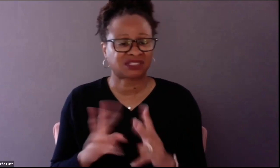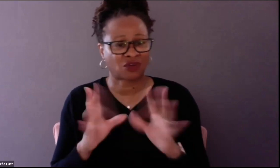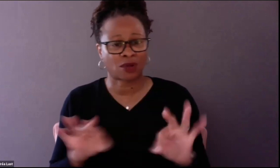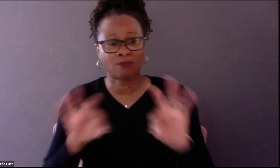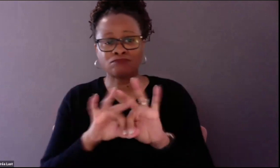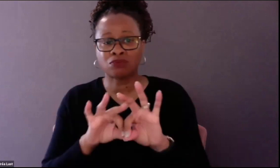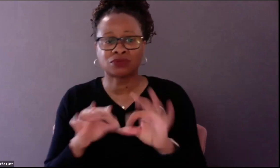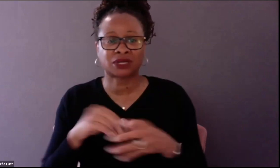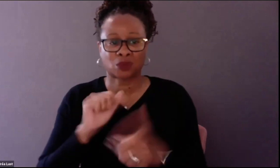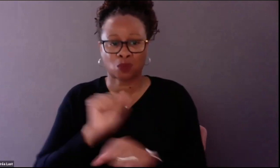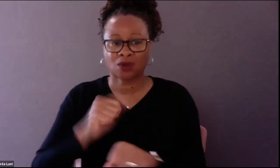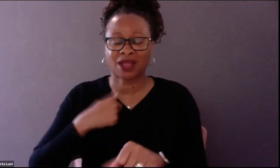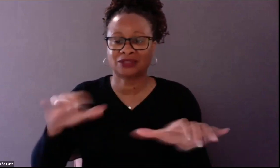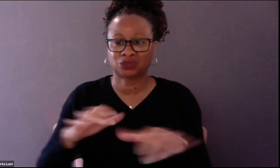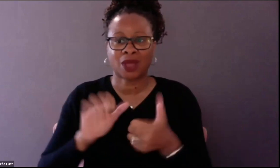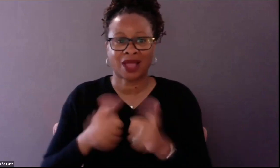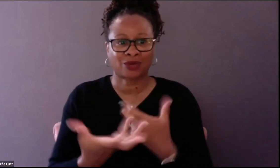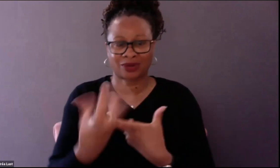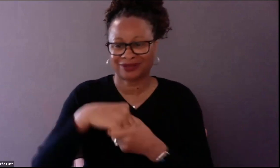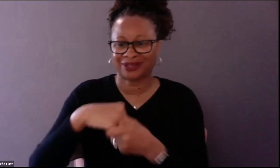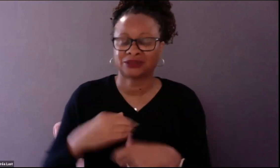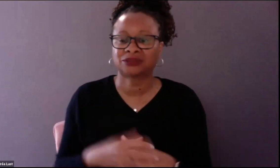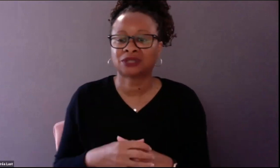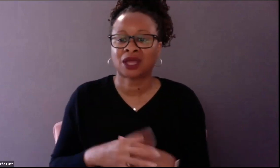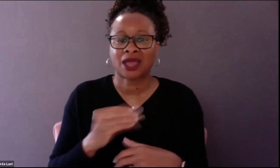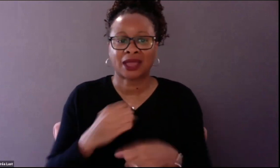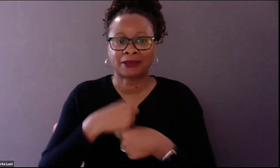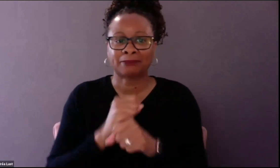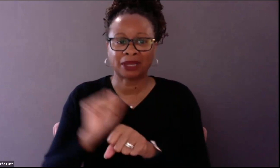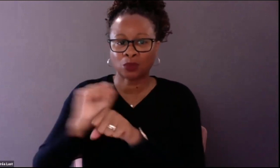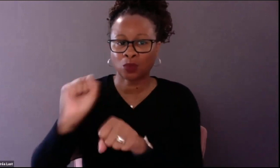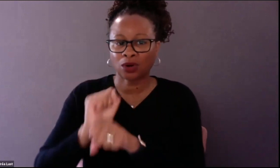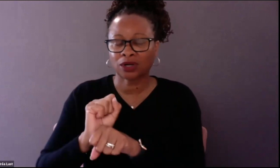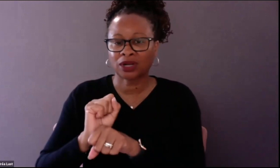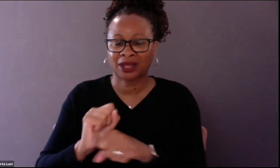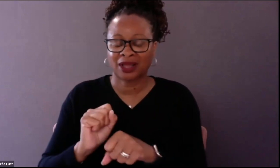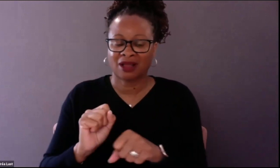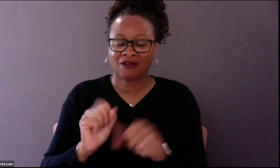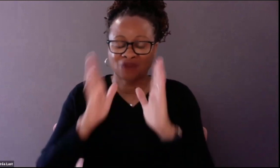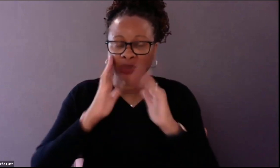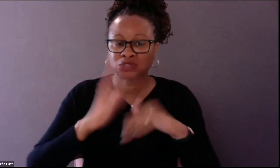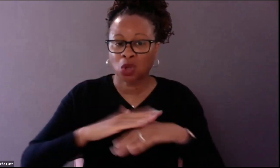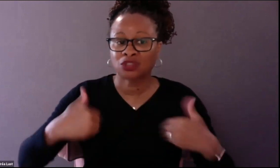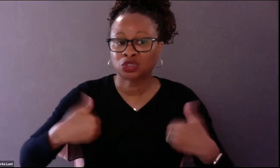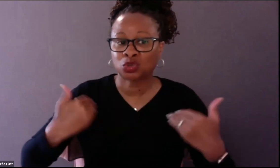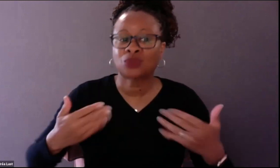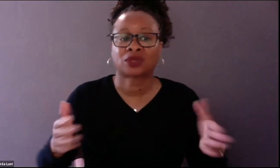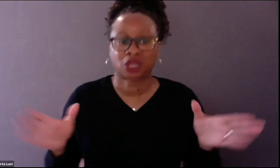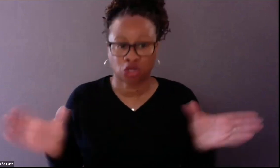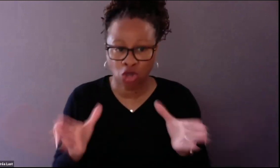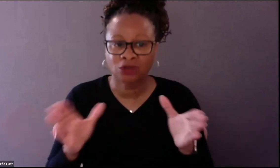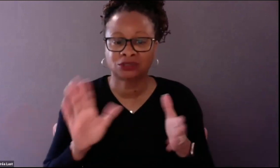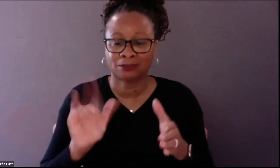work that I do, is how to engage and make work youth driven in both